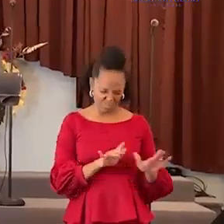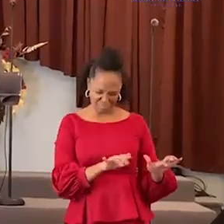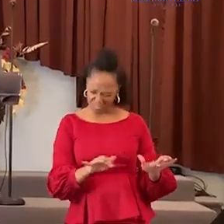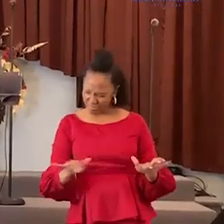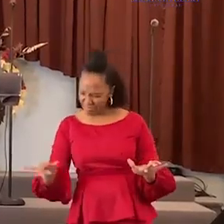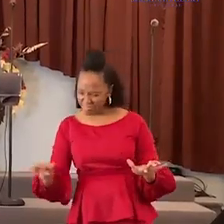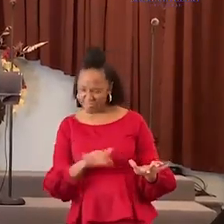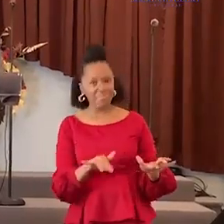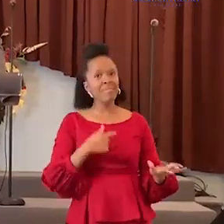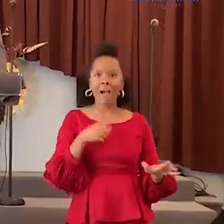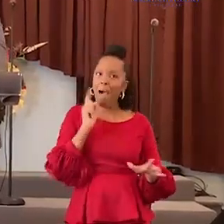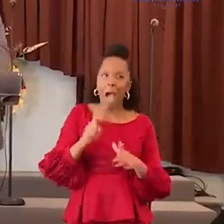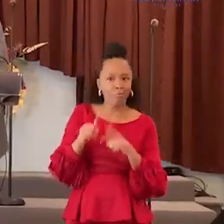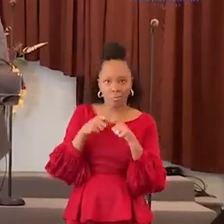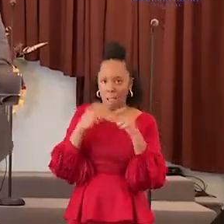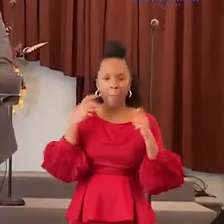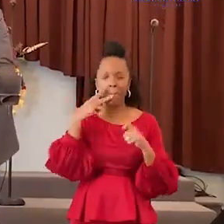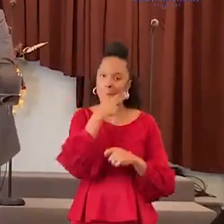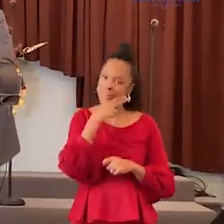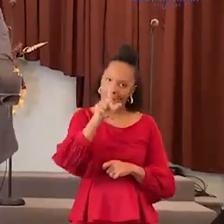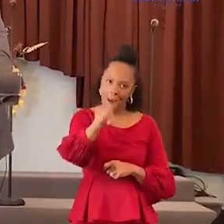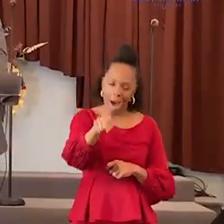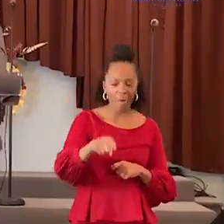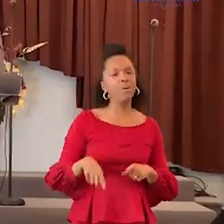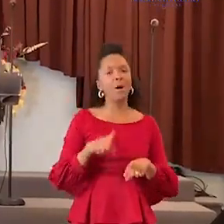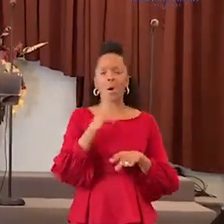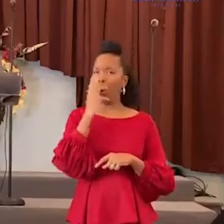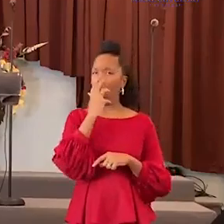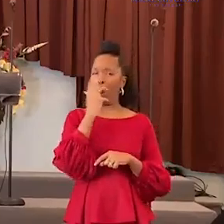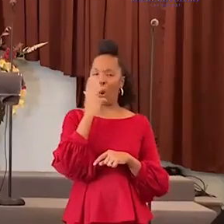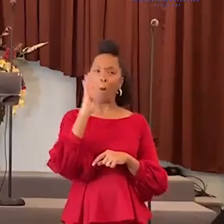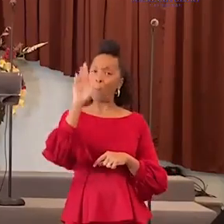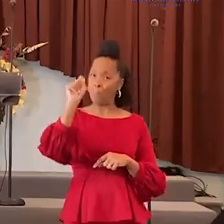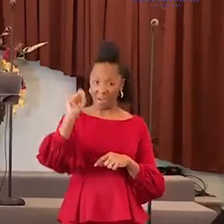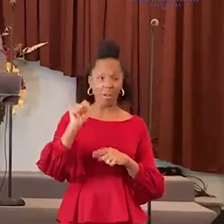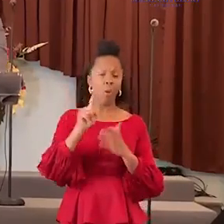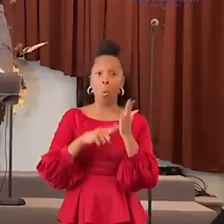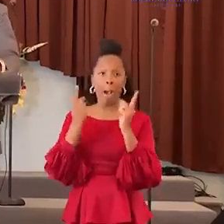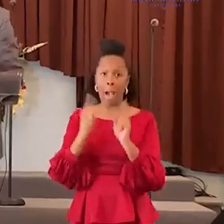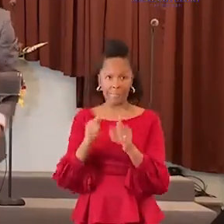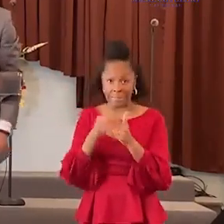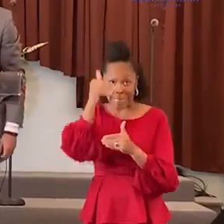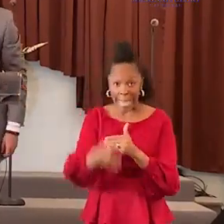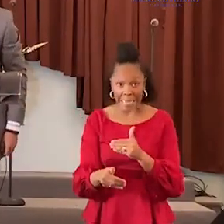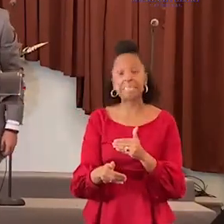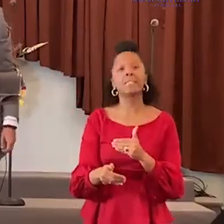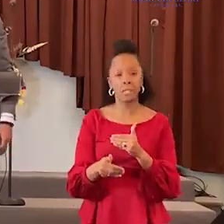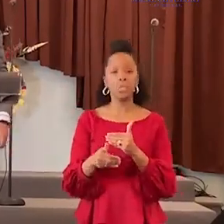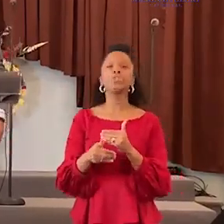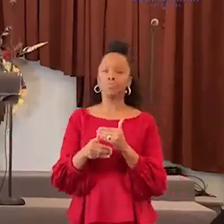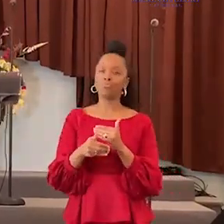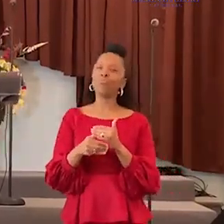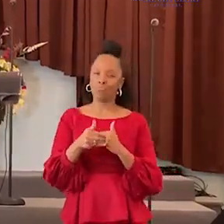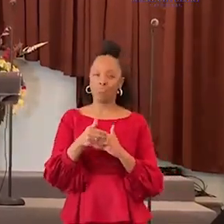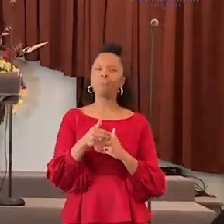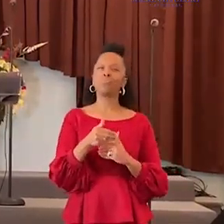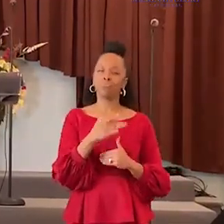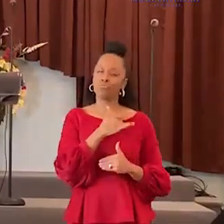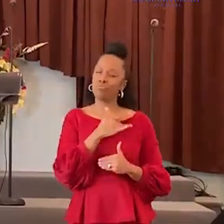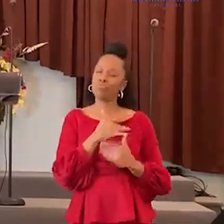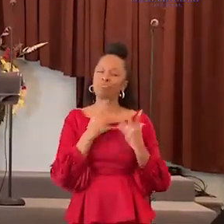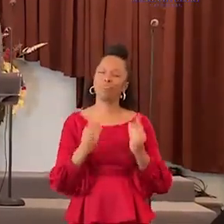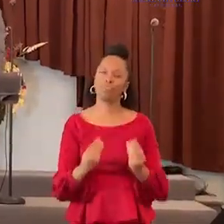I got a ghost. Oh, but here comes the Good Samaritan. He did